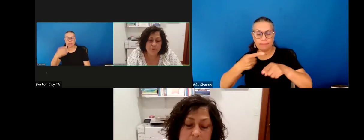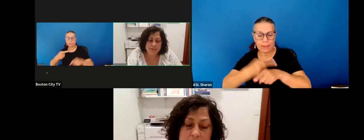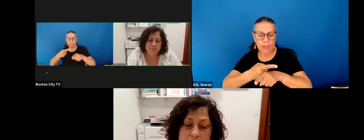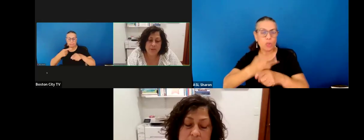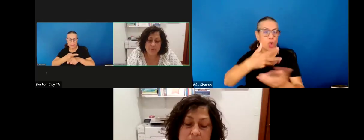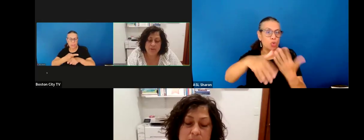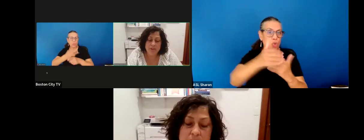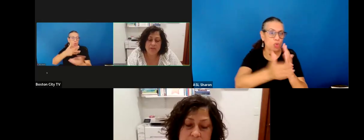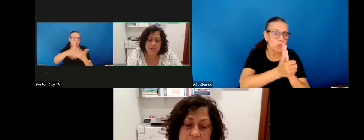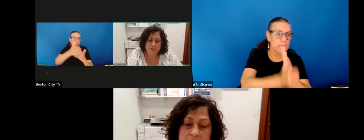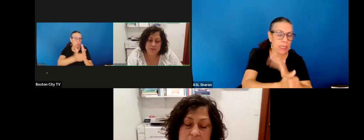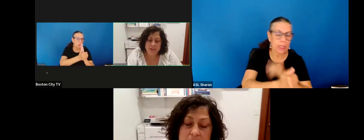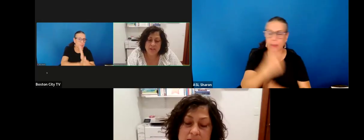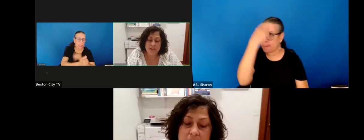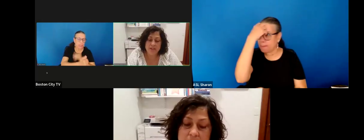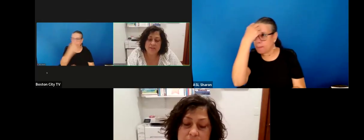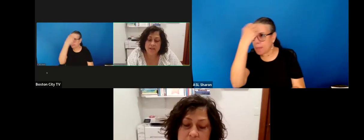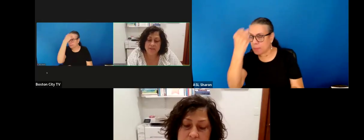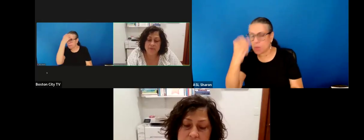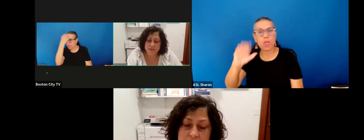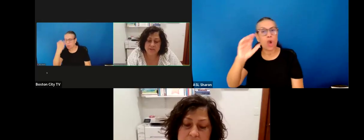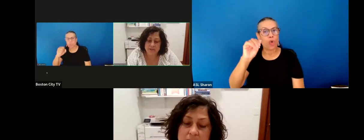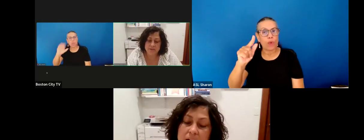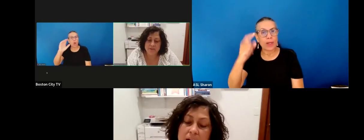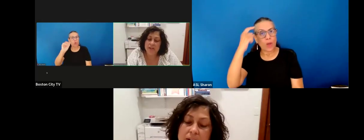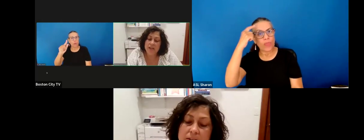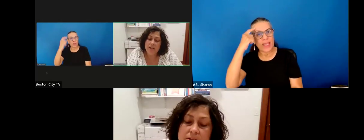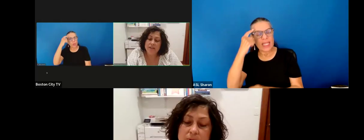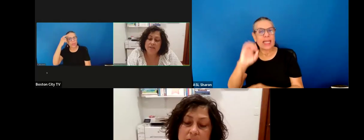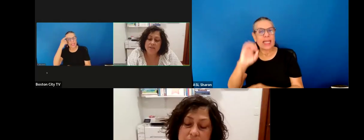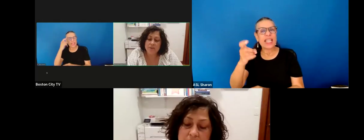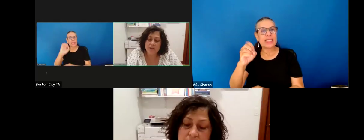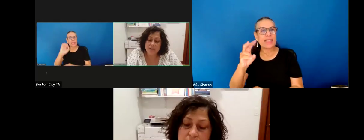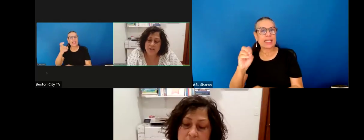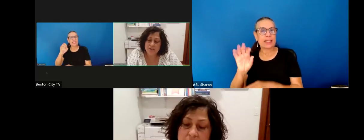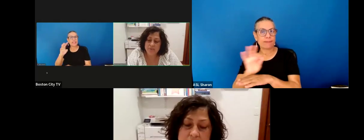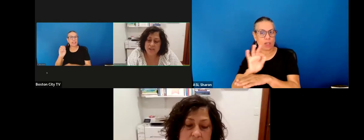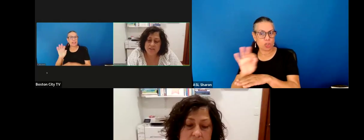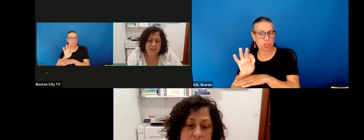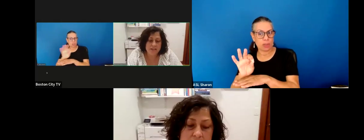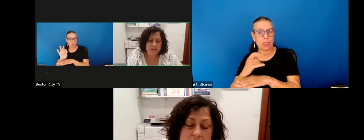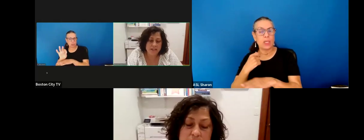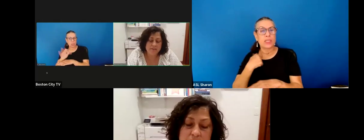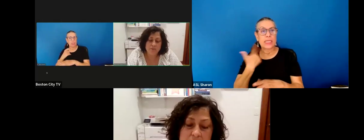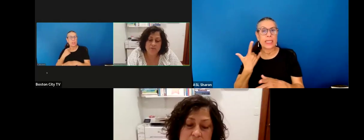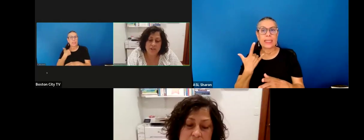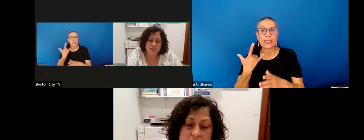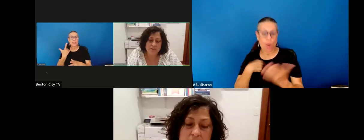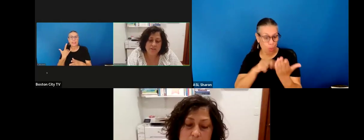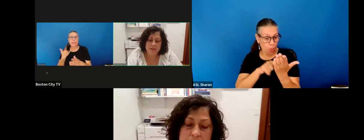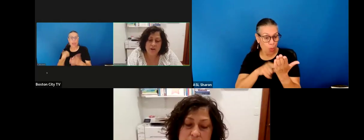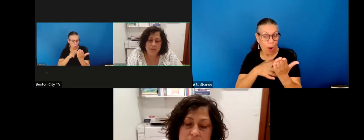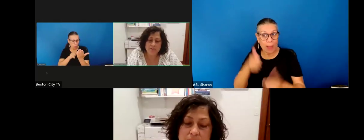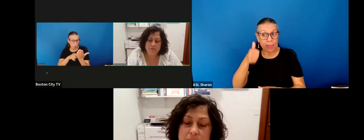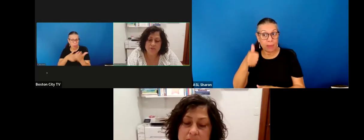to focus, memory, critical thinking, and executive function skills. The instant gratification related to getting likes,